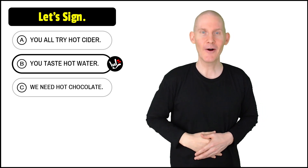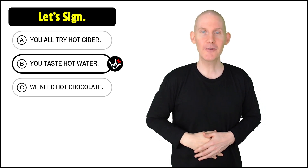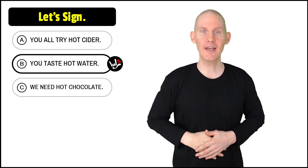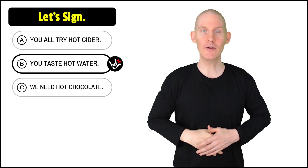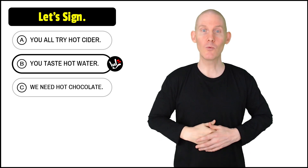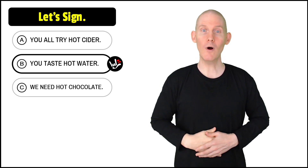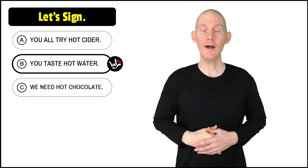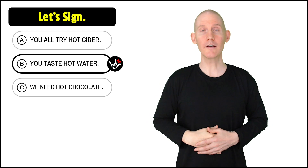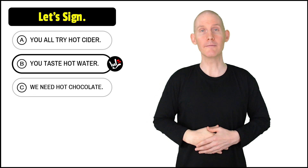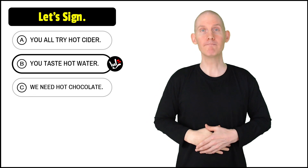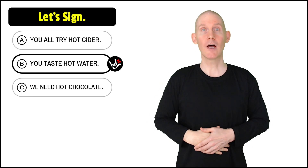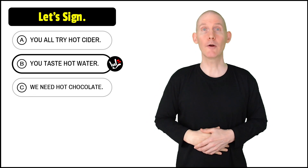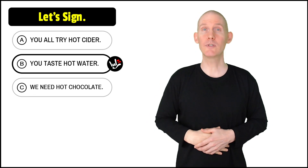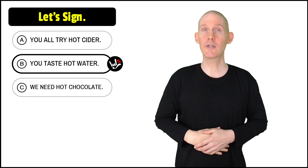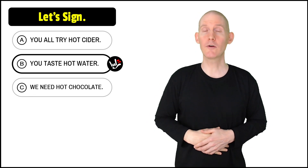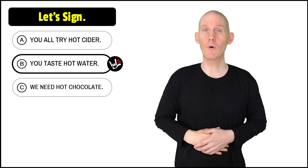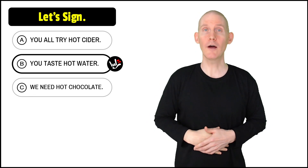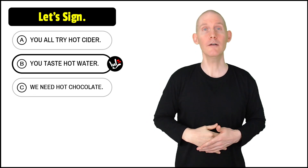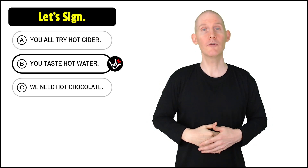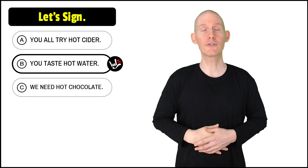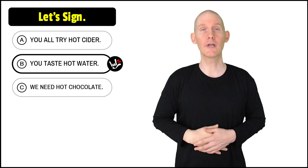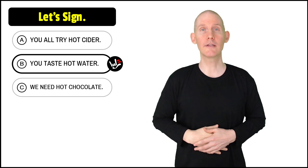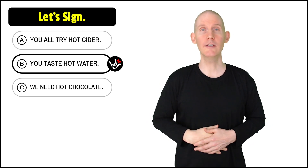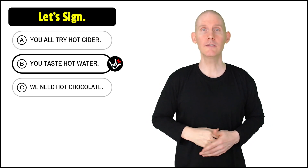Okay, water. How do we sign water? It looks like this.